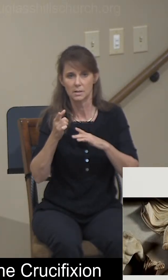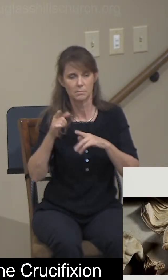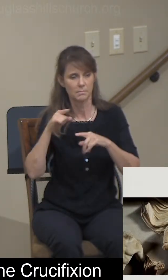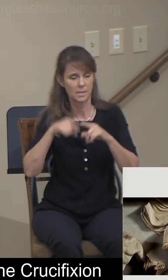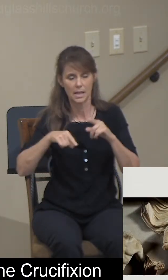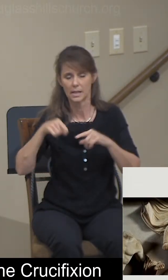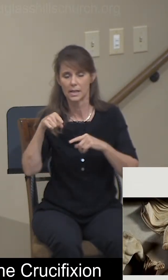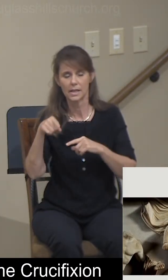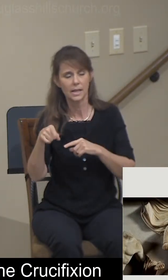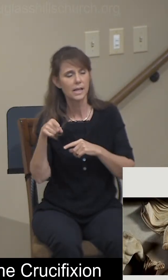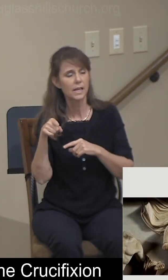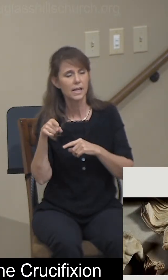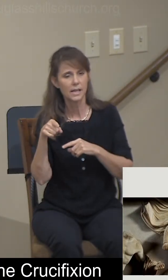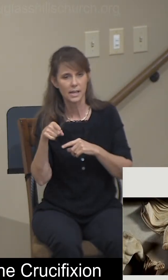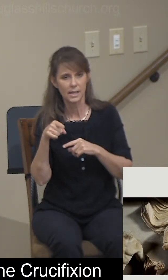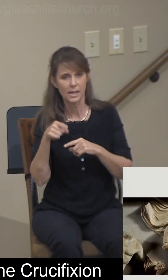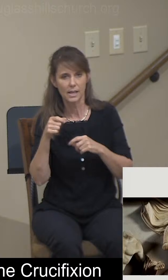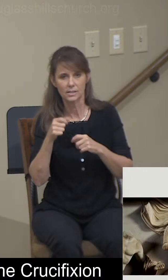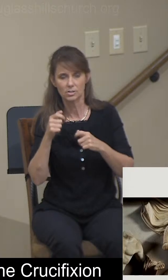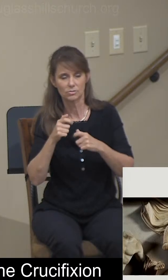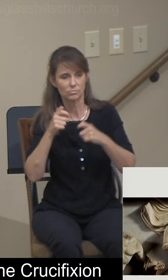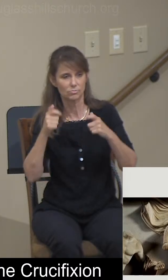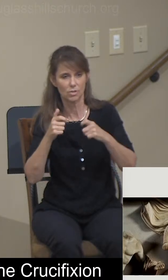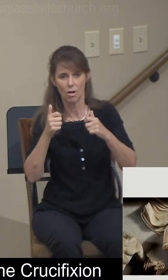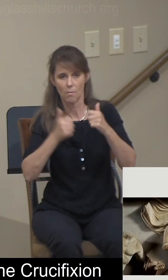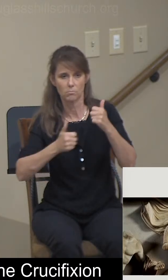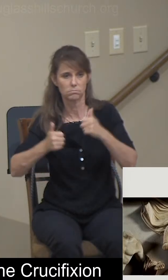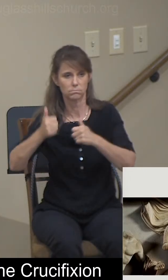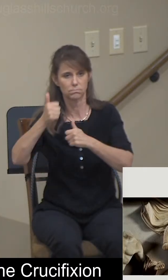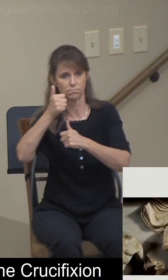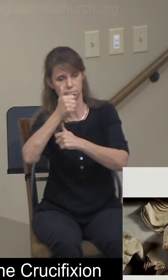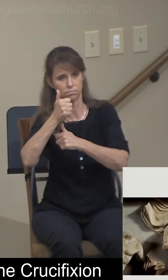every aspect of Greek society is